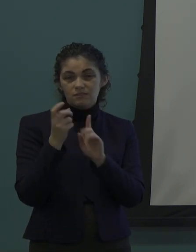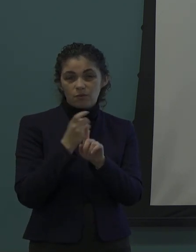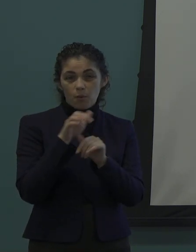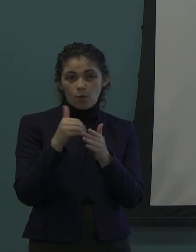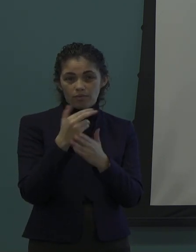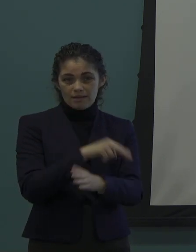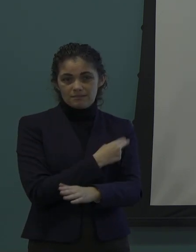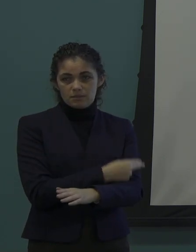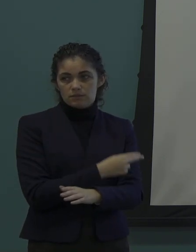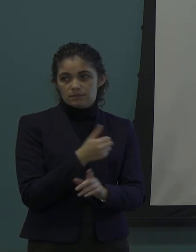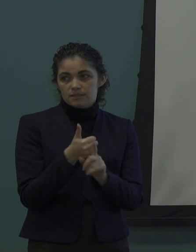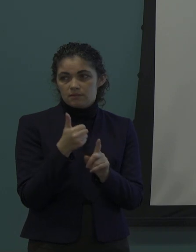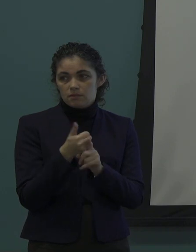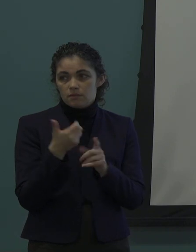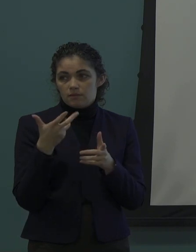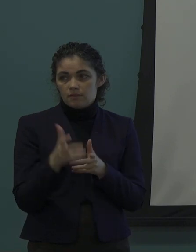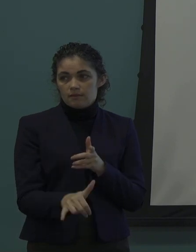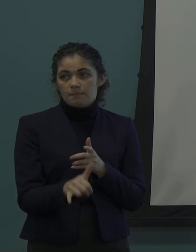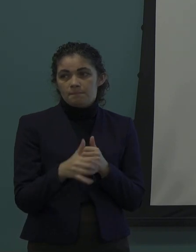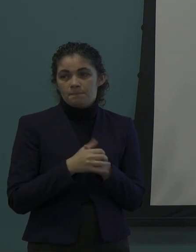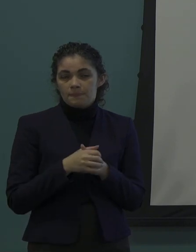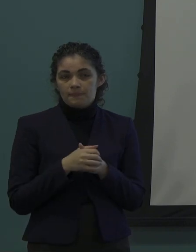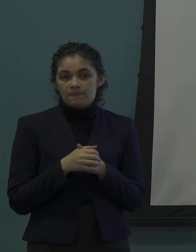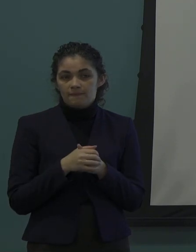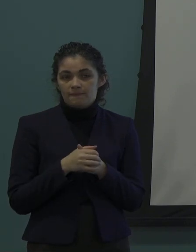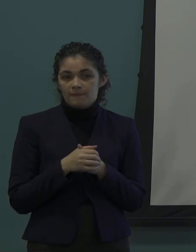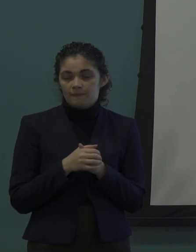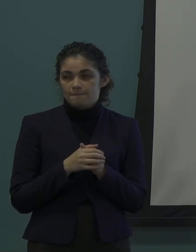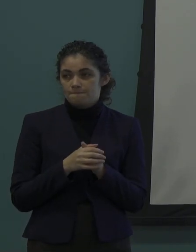side. With that,